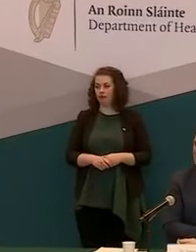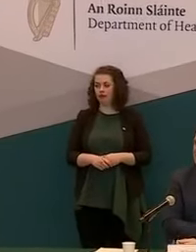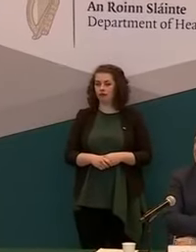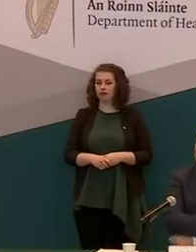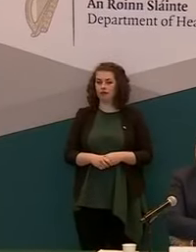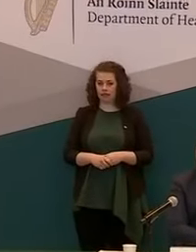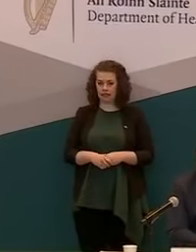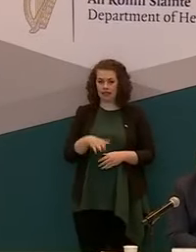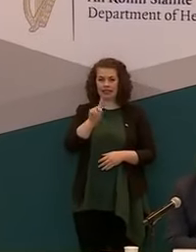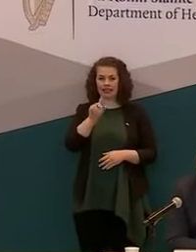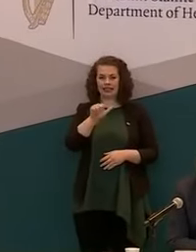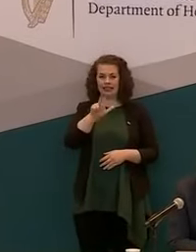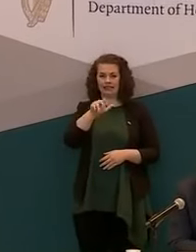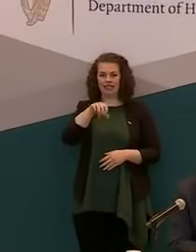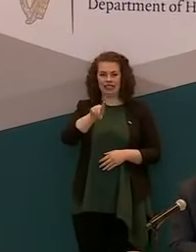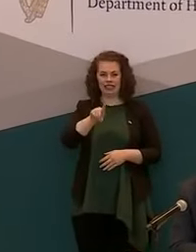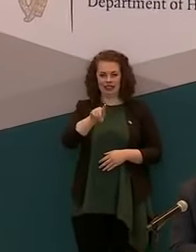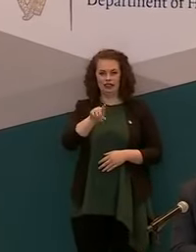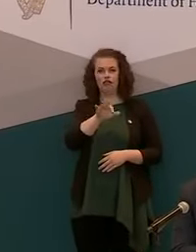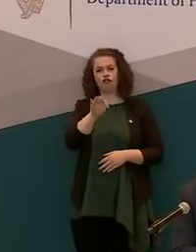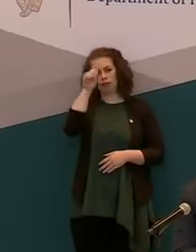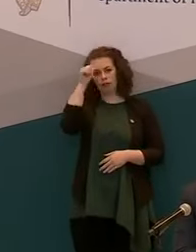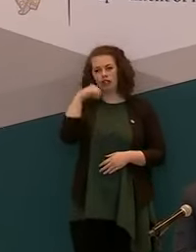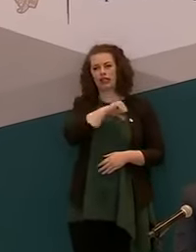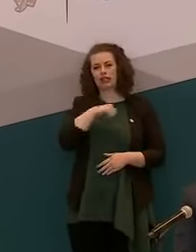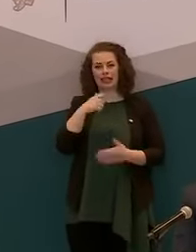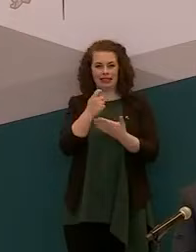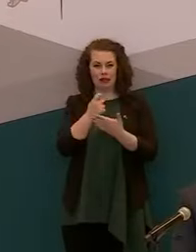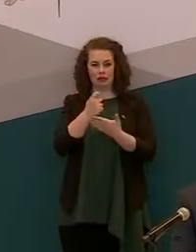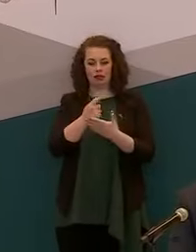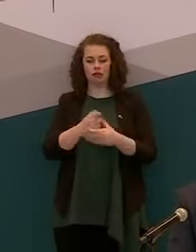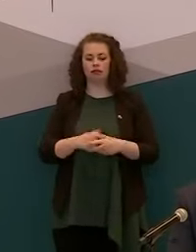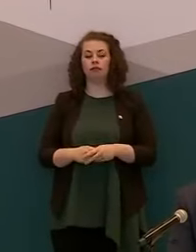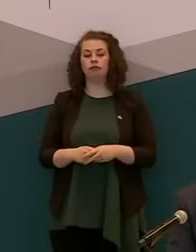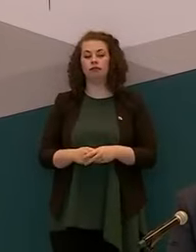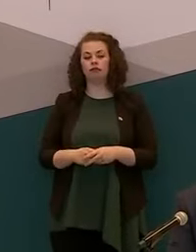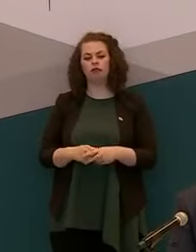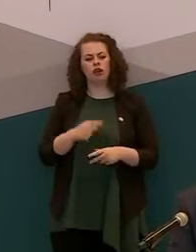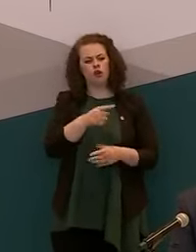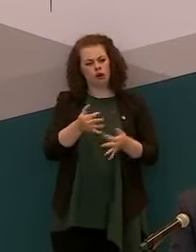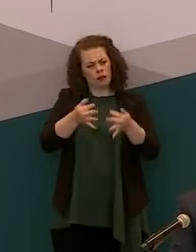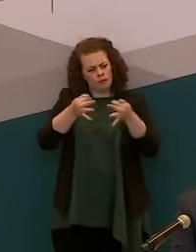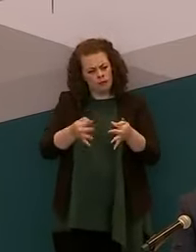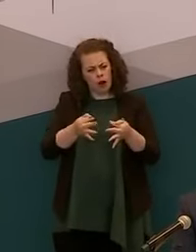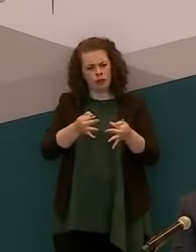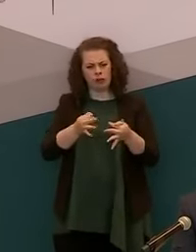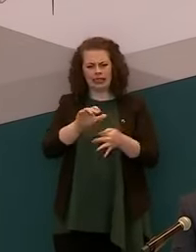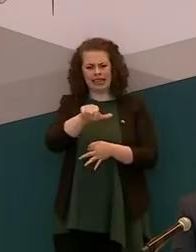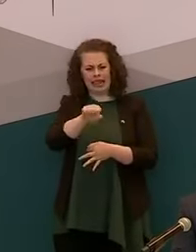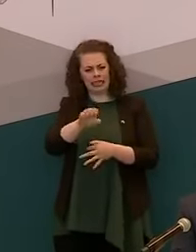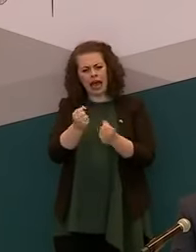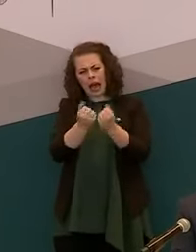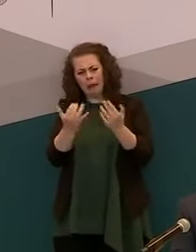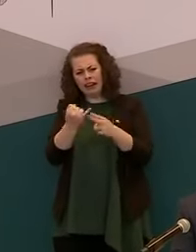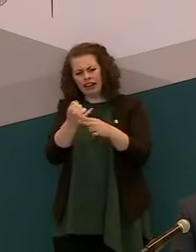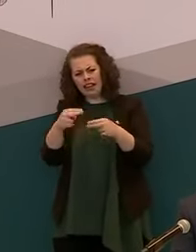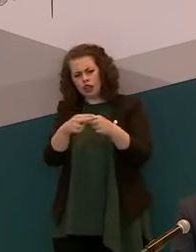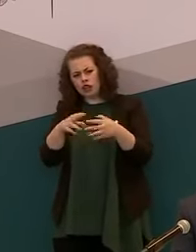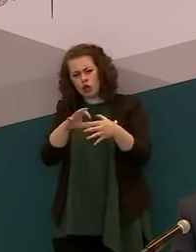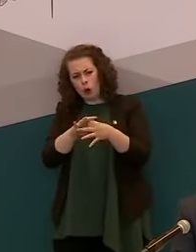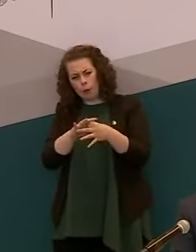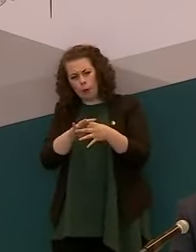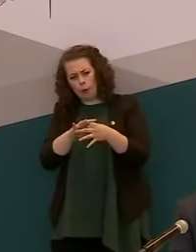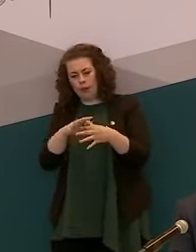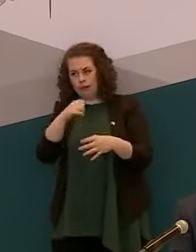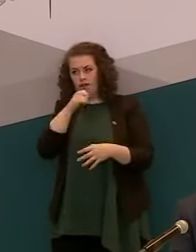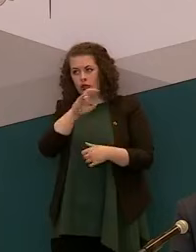David. Thank you. So David Quinn, Sunday Times. Of the confirmed cases, do we know how many are in the nursing homes? That's question one.